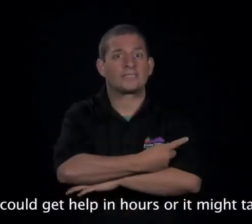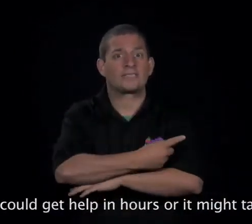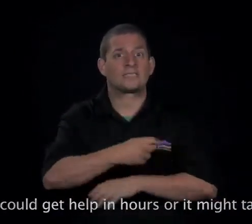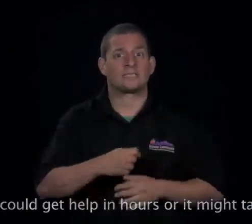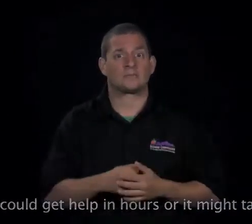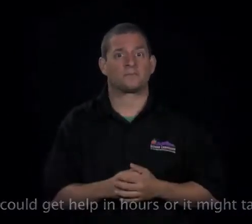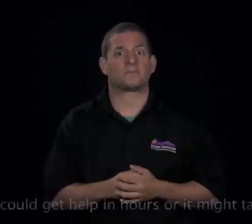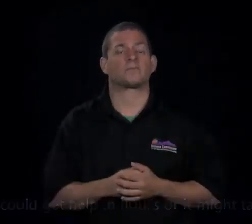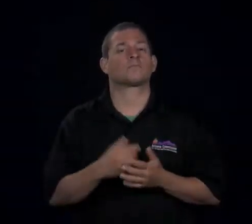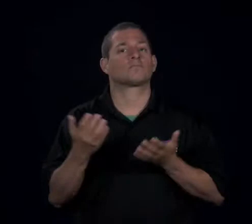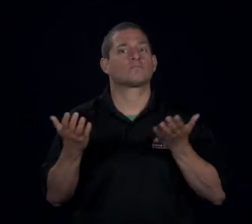days.